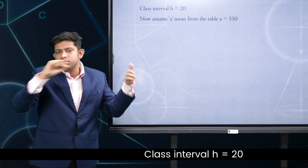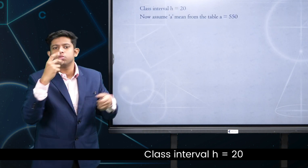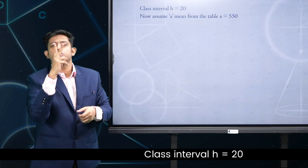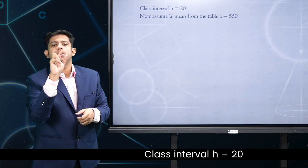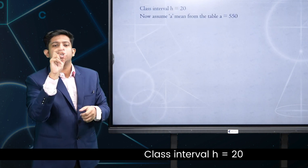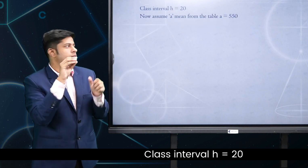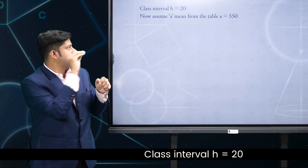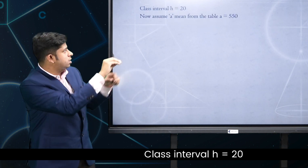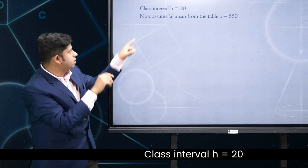20.